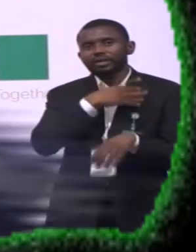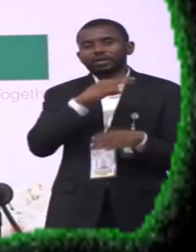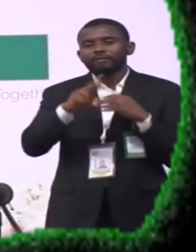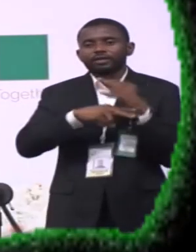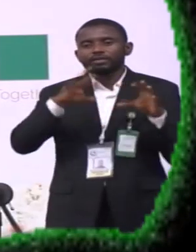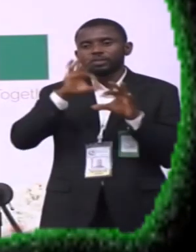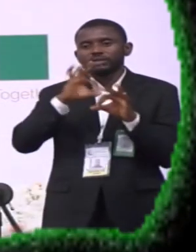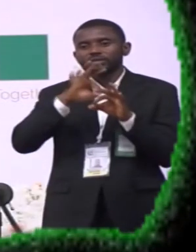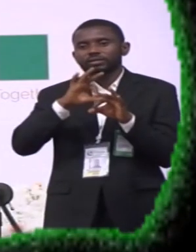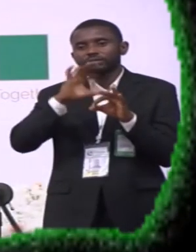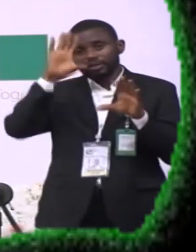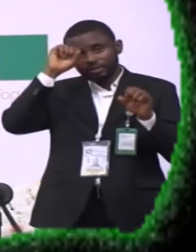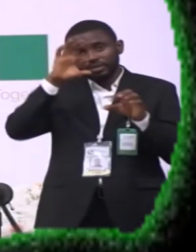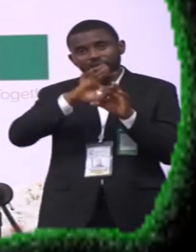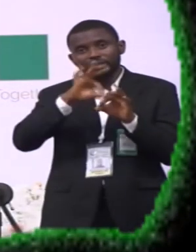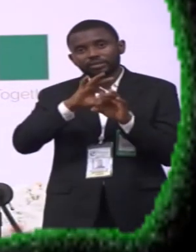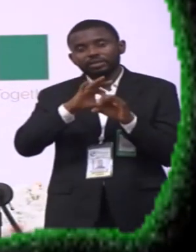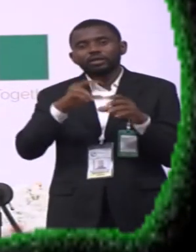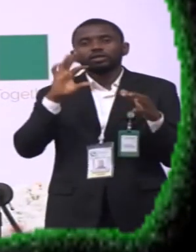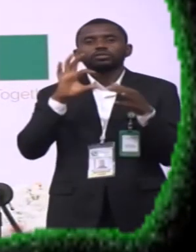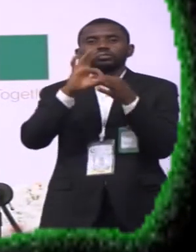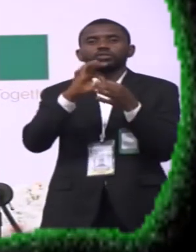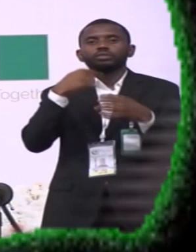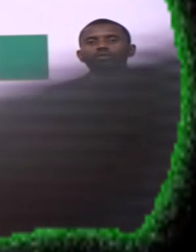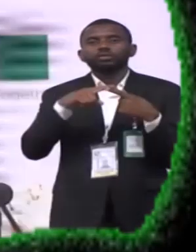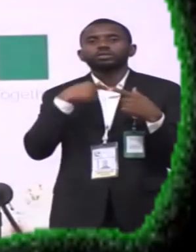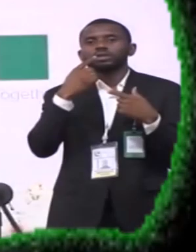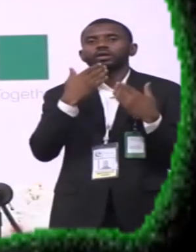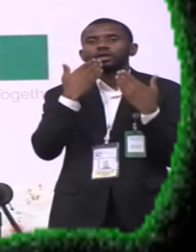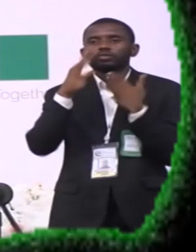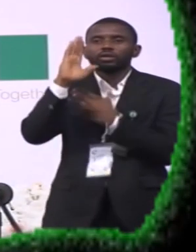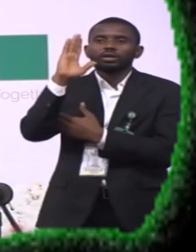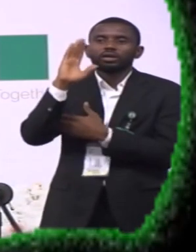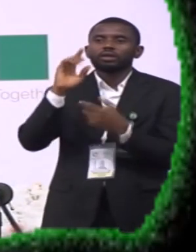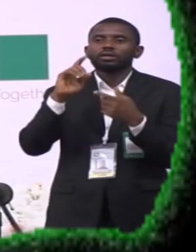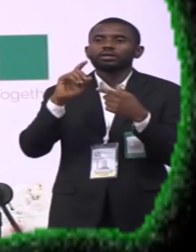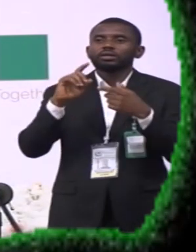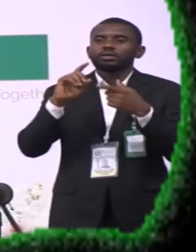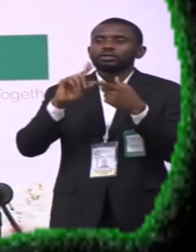President-elect, join me in saying Alhamdulillah Rabbil Alameen for them.